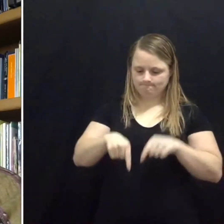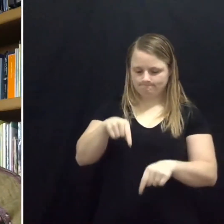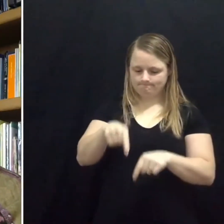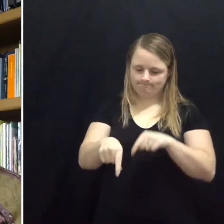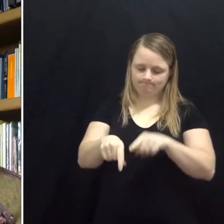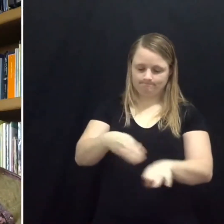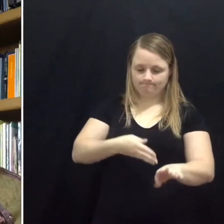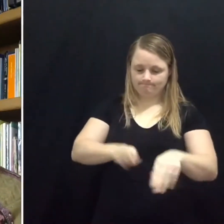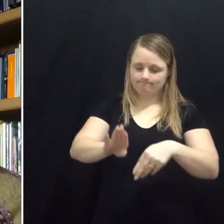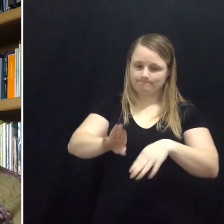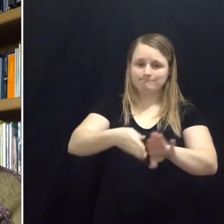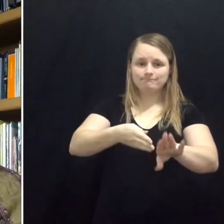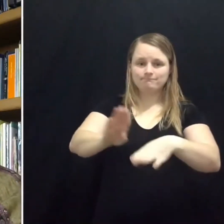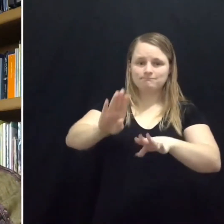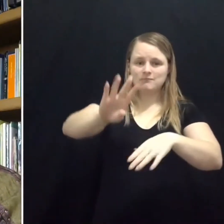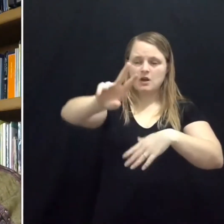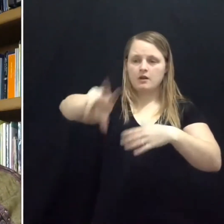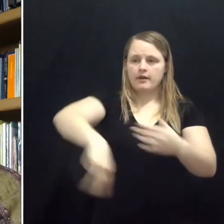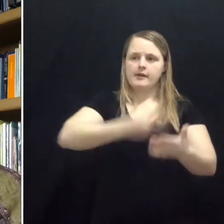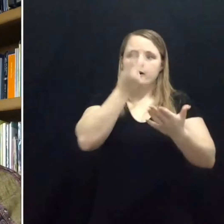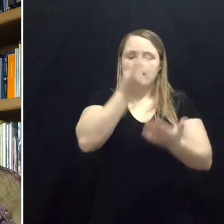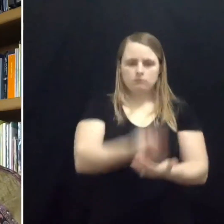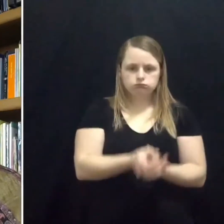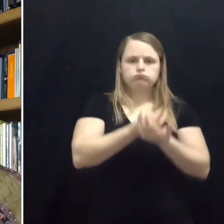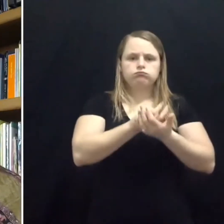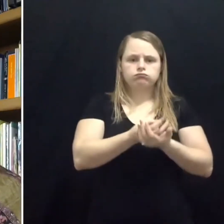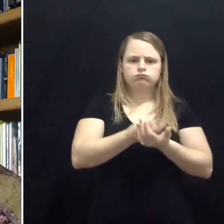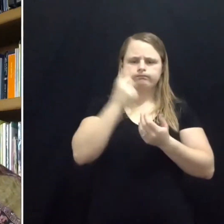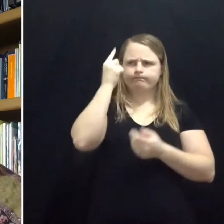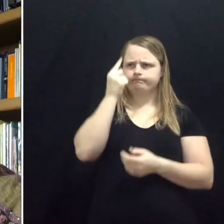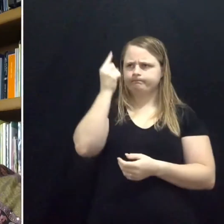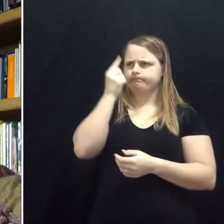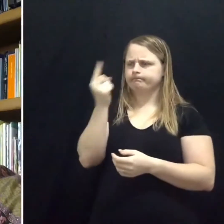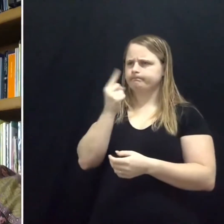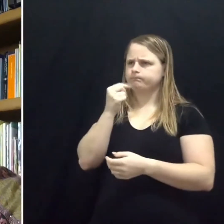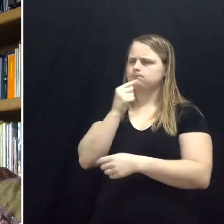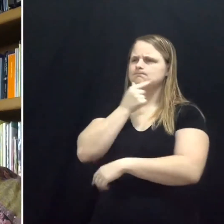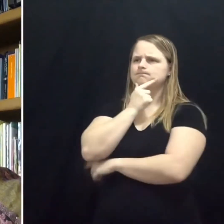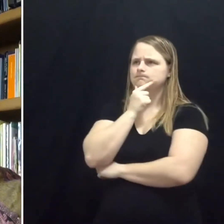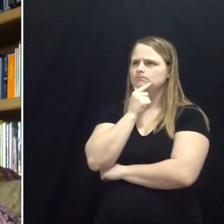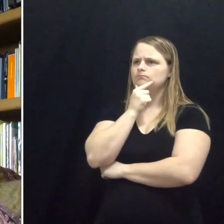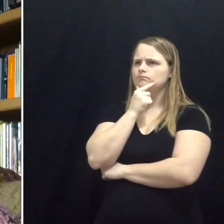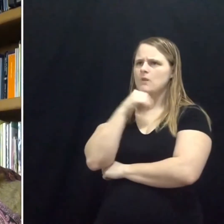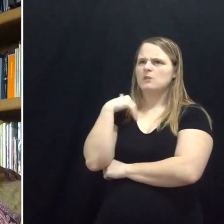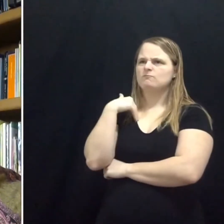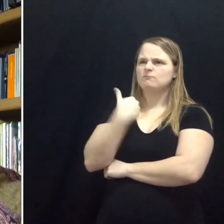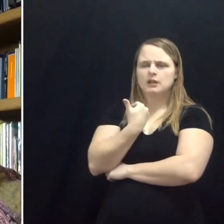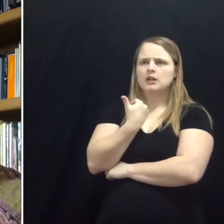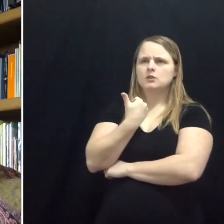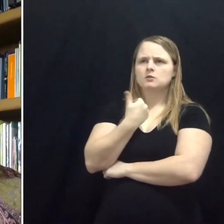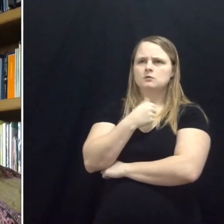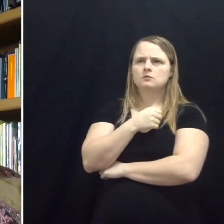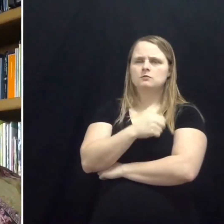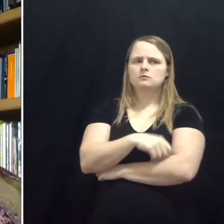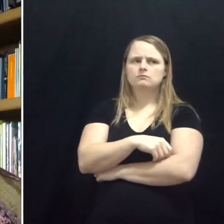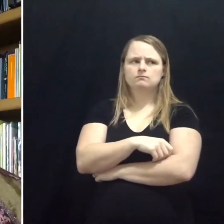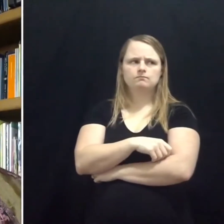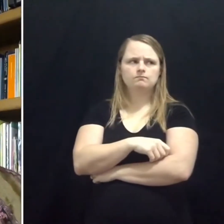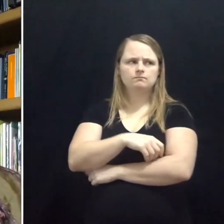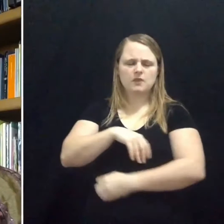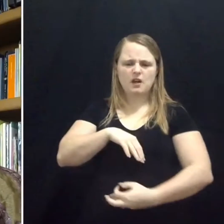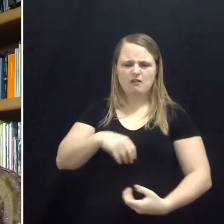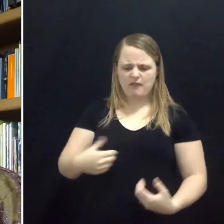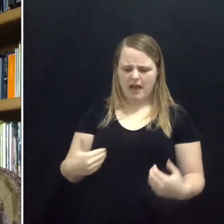Rhino followed his feet to a wallowing spot where he plopped on a rock and had a deep thought. I'm tired